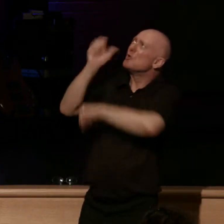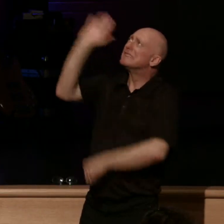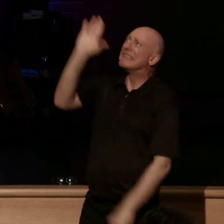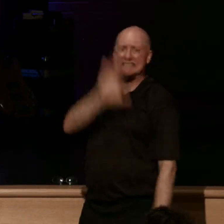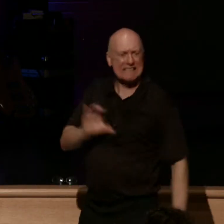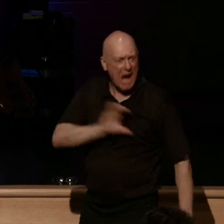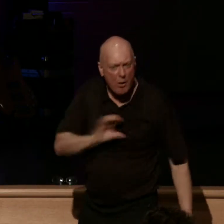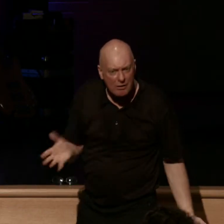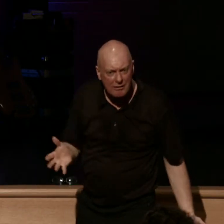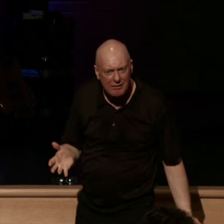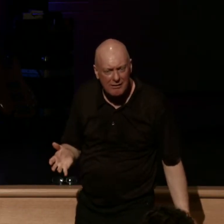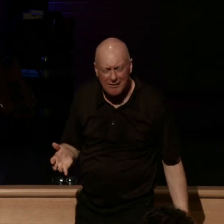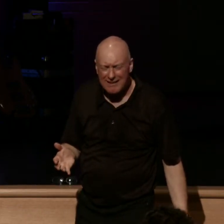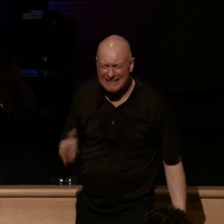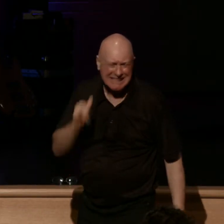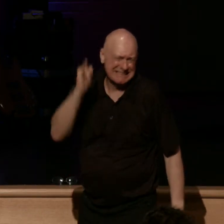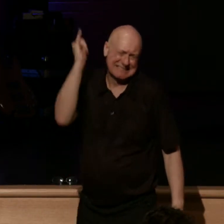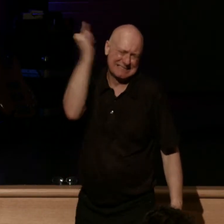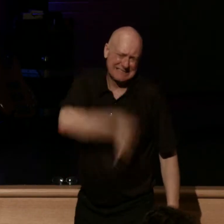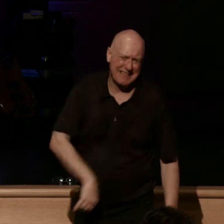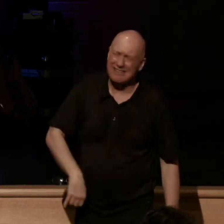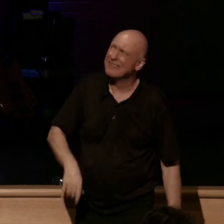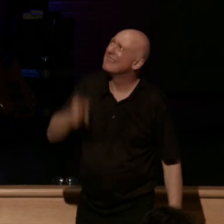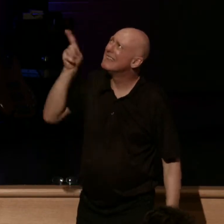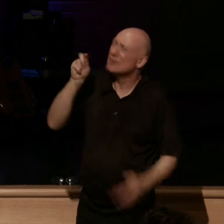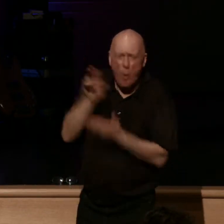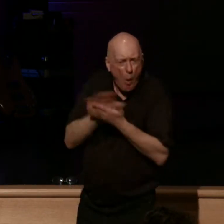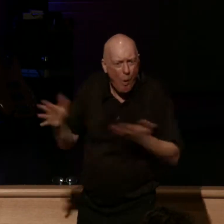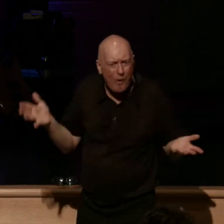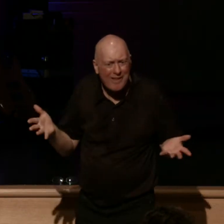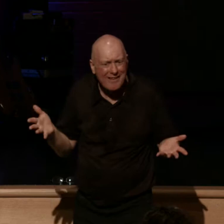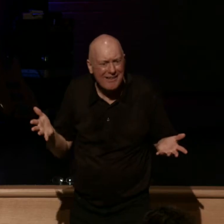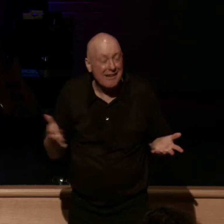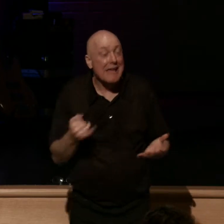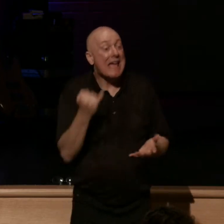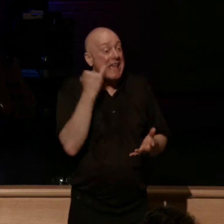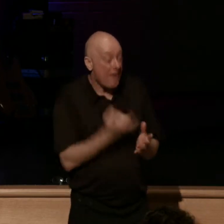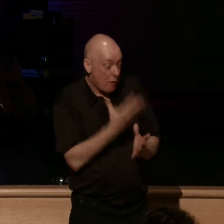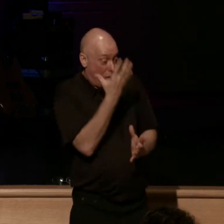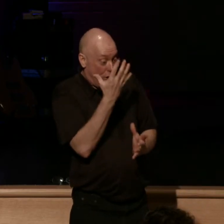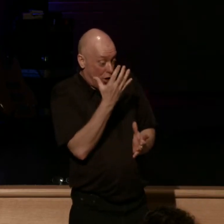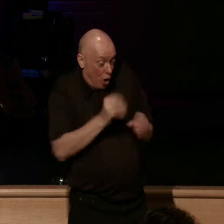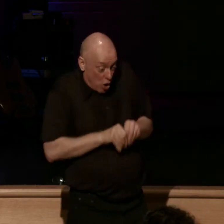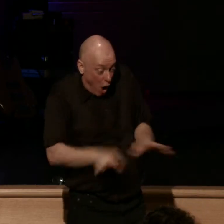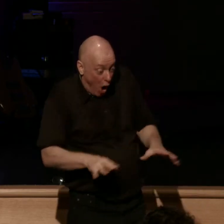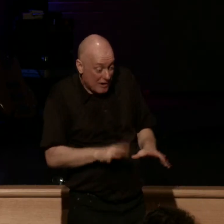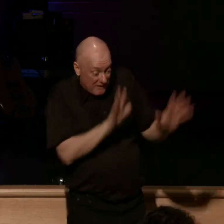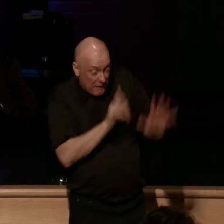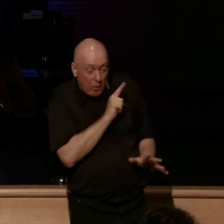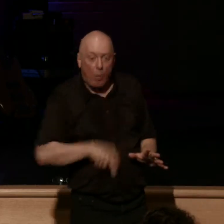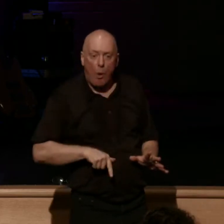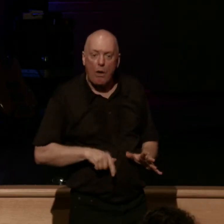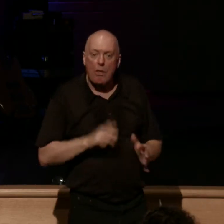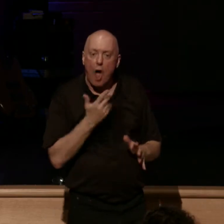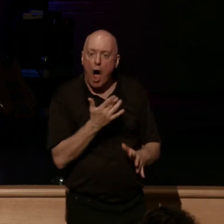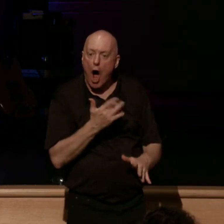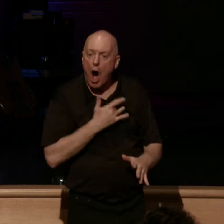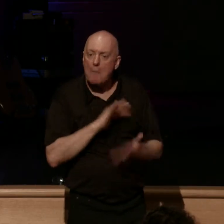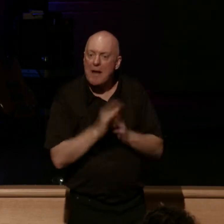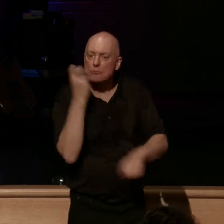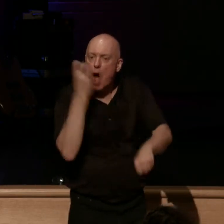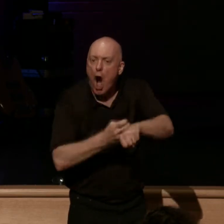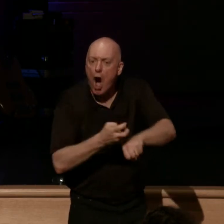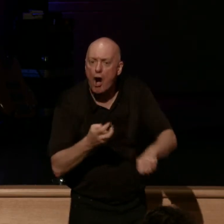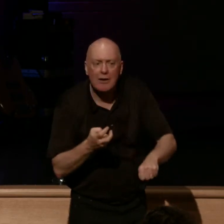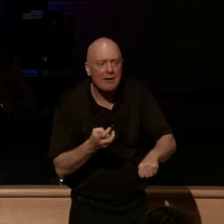that are preposterous in light of his holiness. So the loss of the fear of the Lord leaves the heart calloused. Okay? Be very careful.